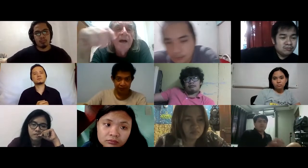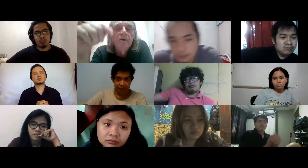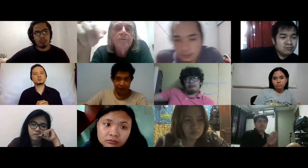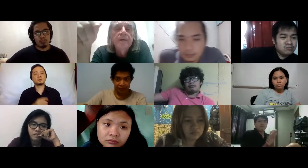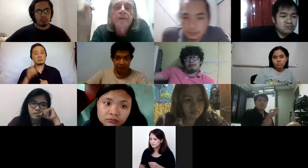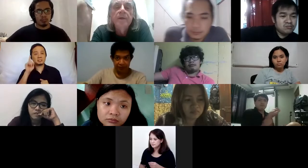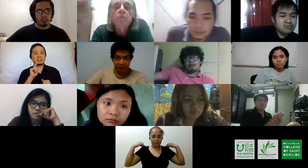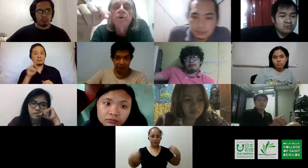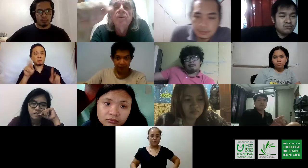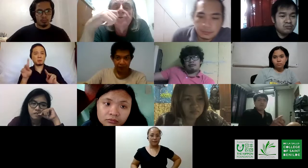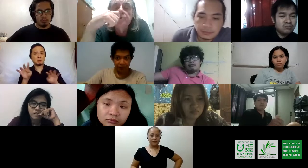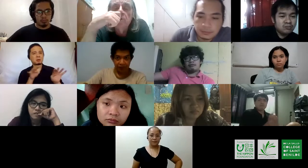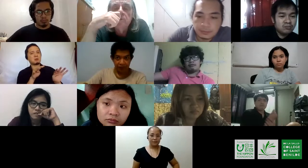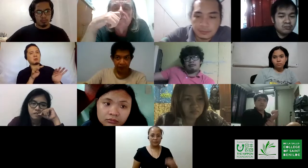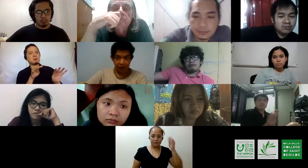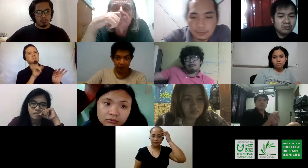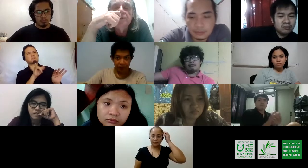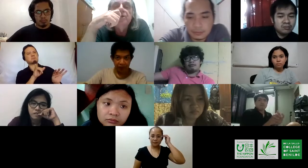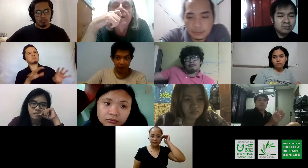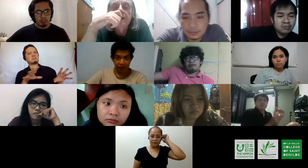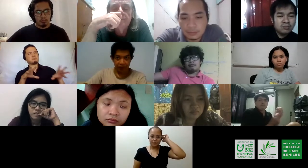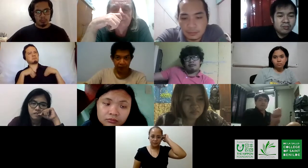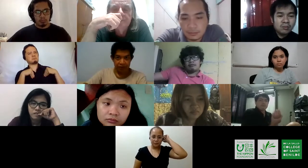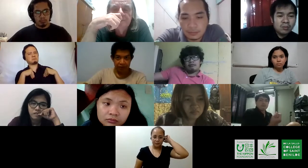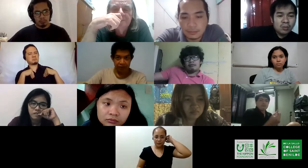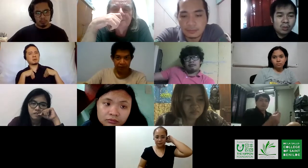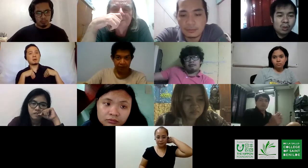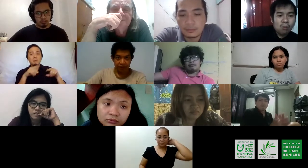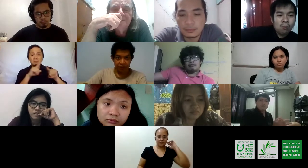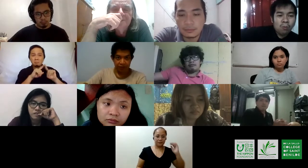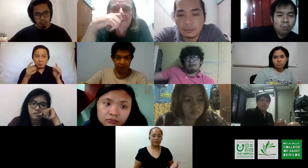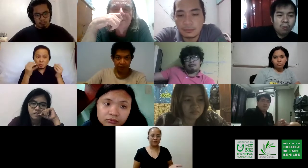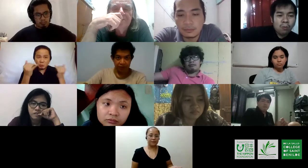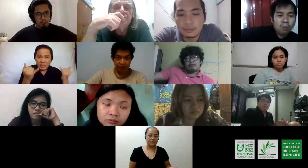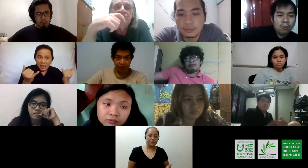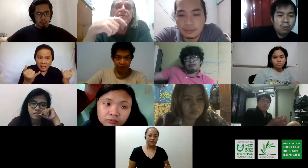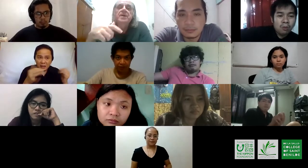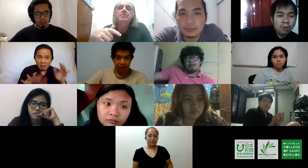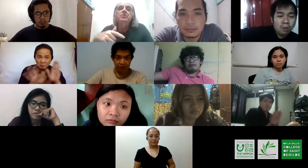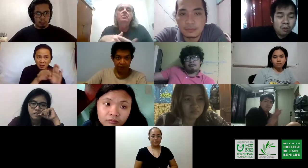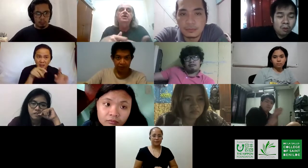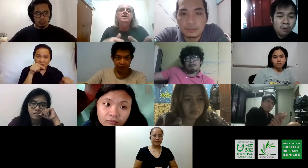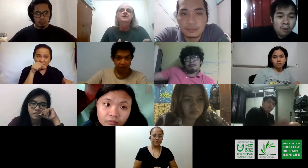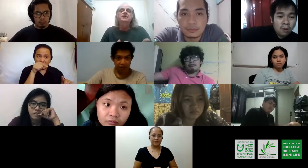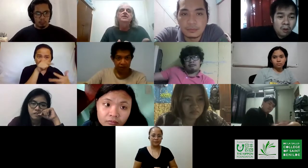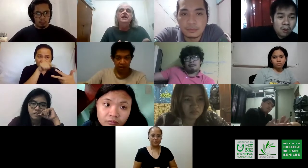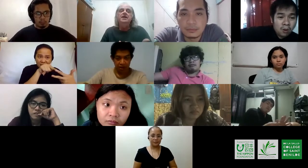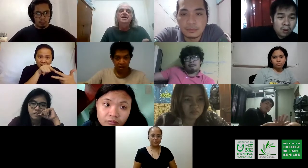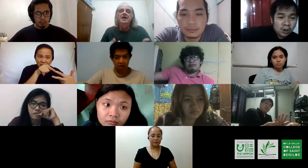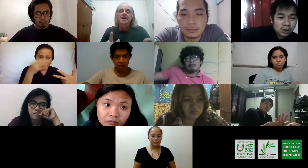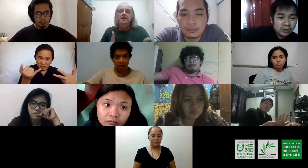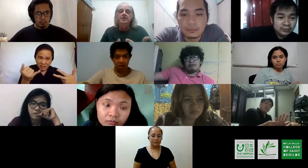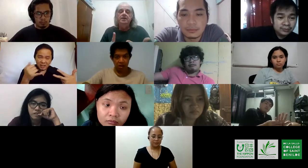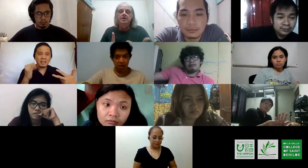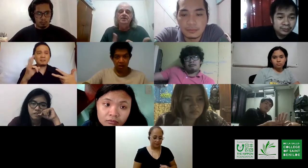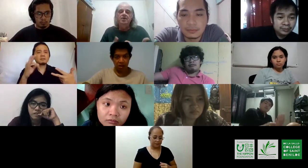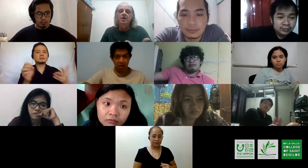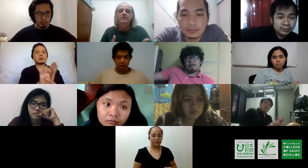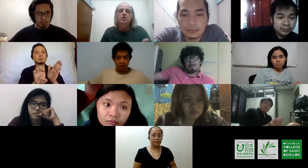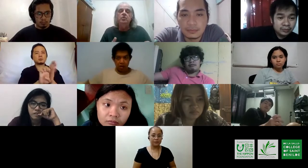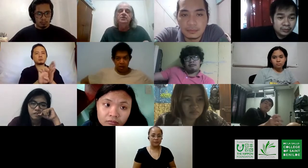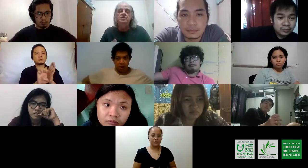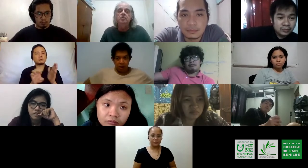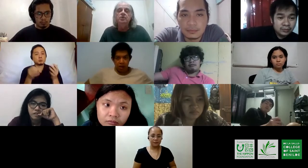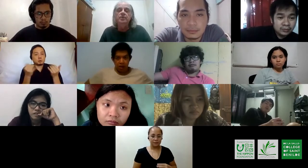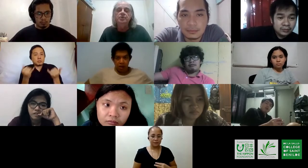But I don't think King would have been chosen today. If those three people were present today, I think